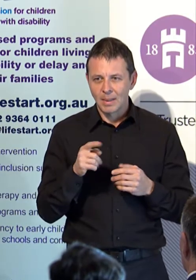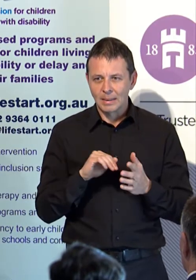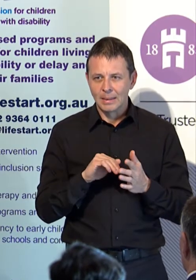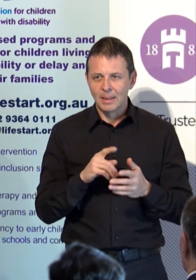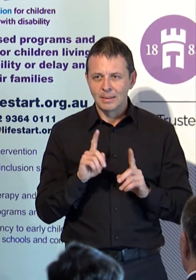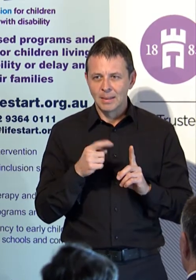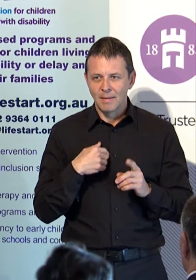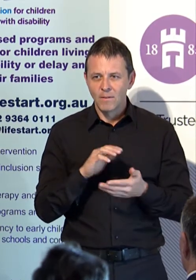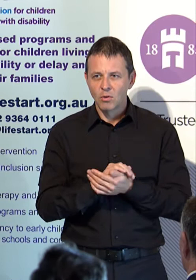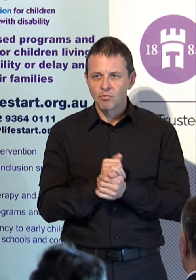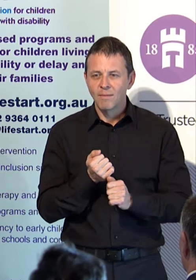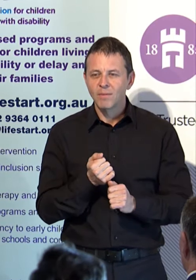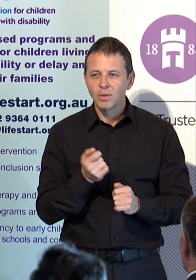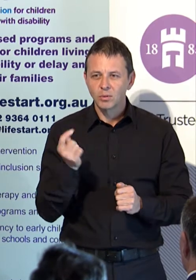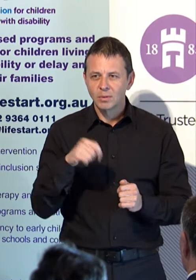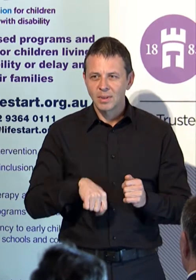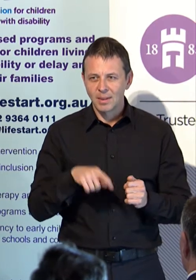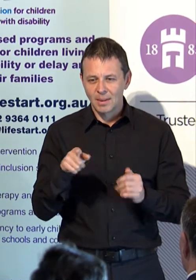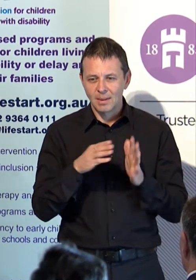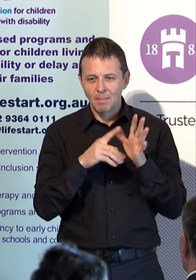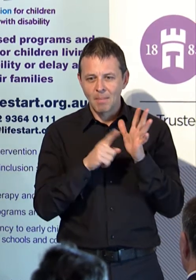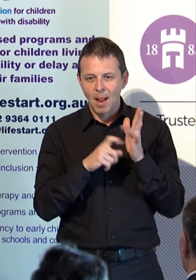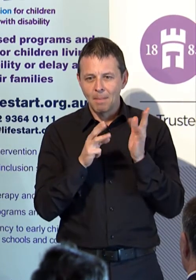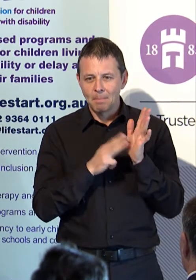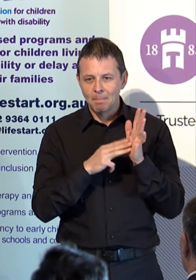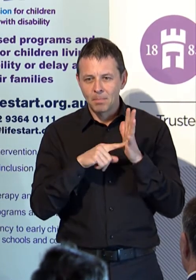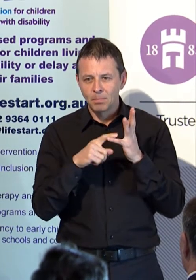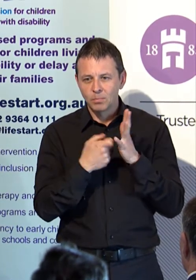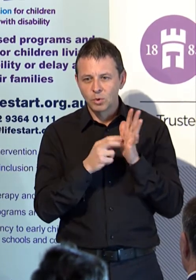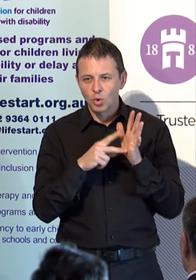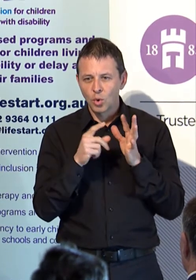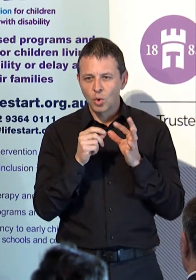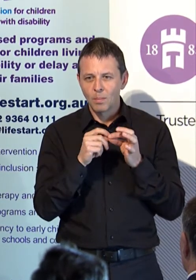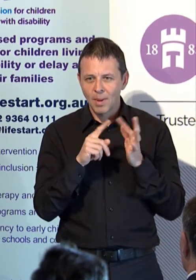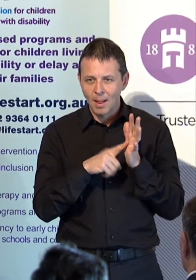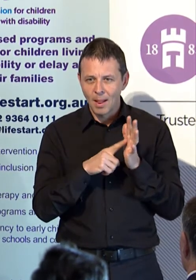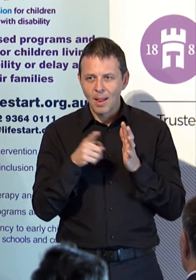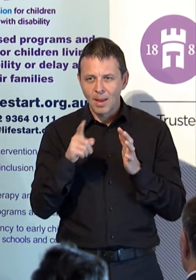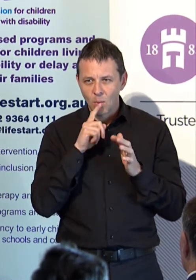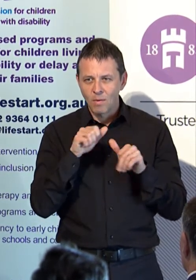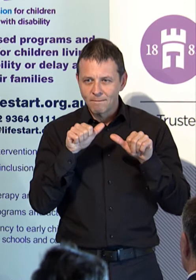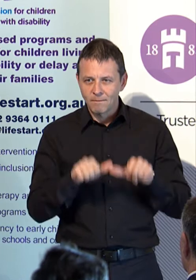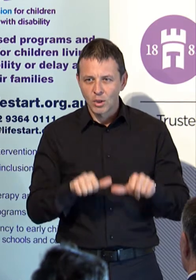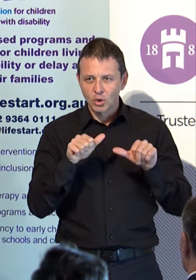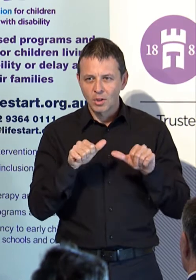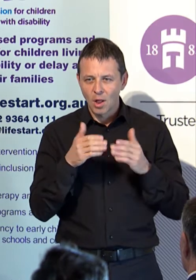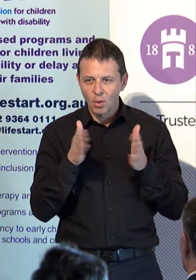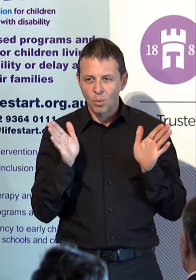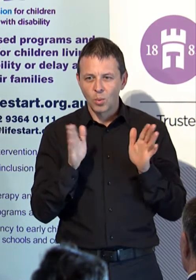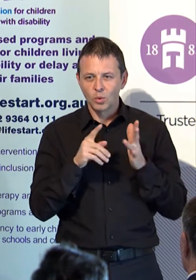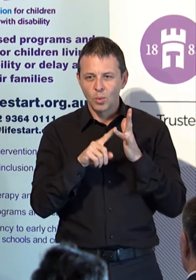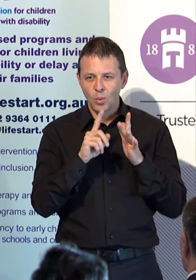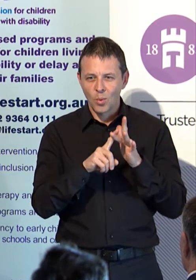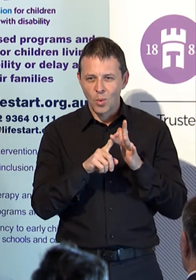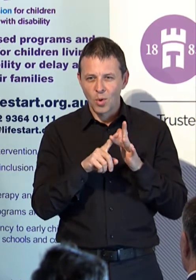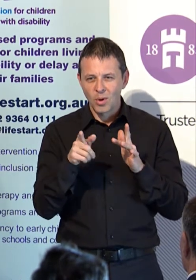Turnbull, Minister for Communications, officially launch OI. Malcolm is obviously extremely